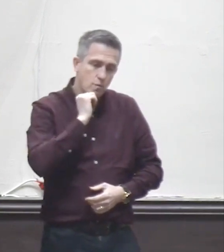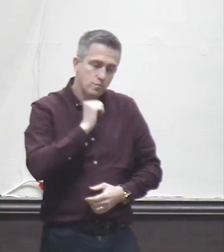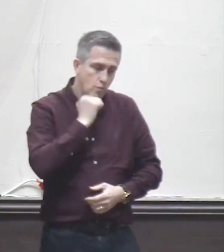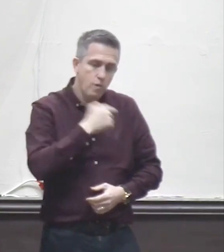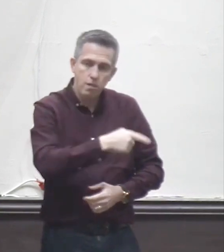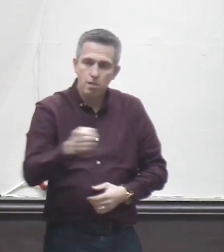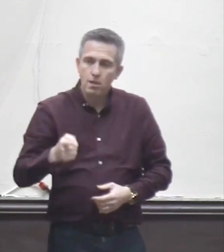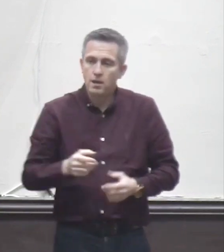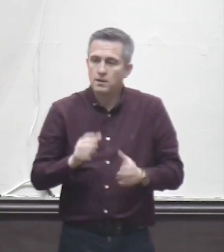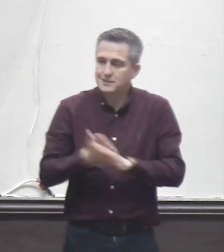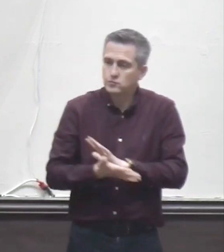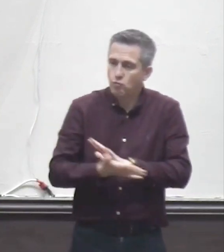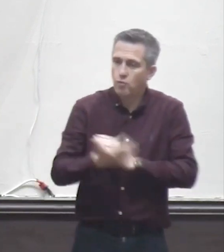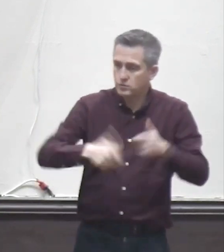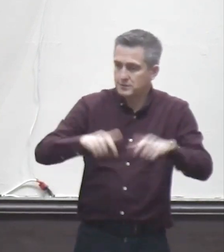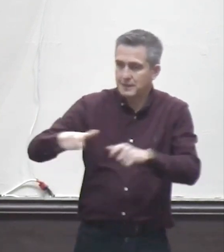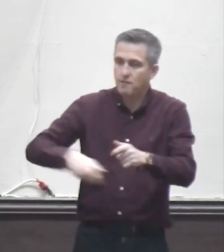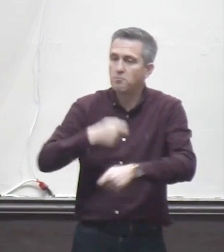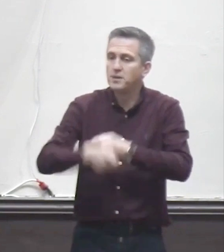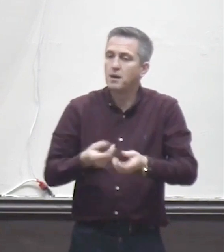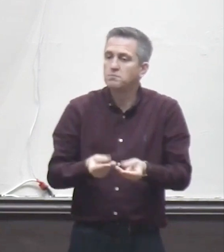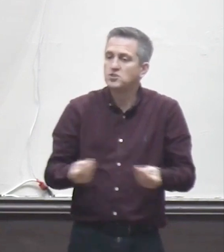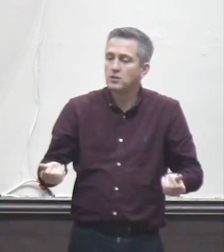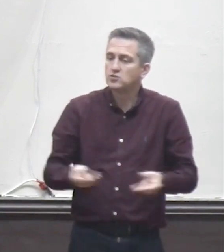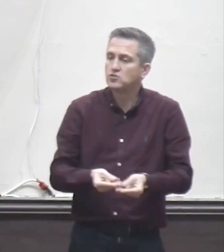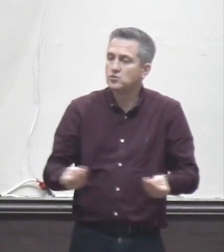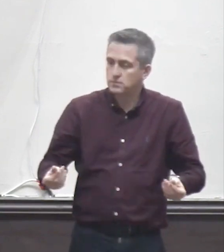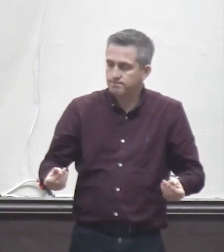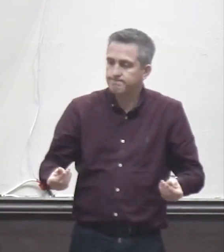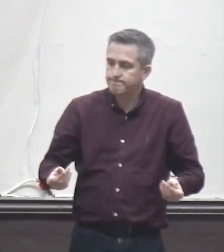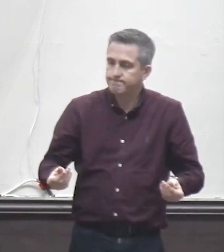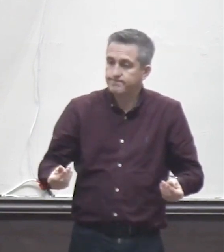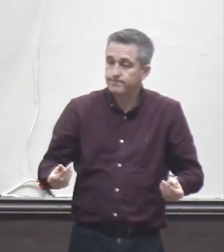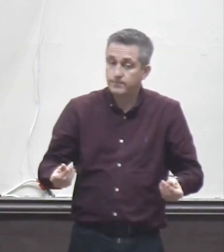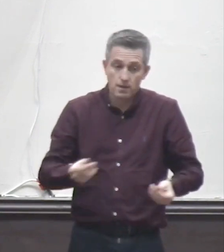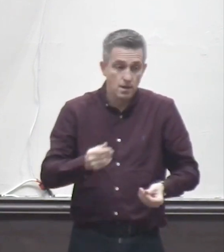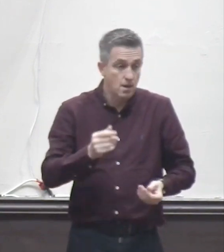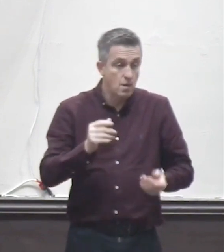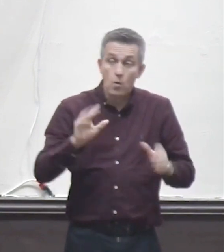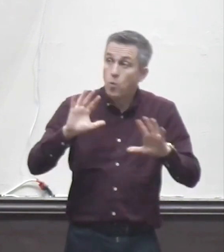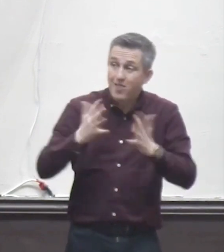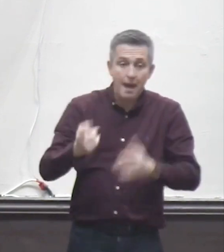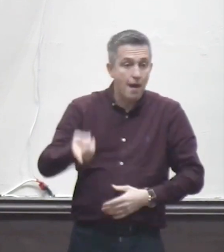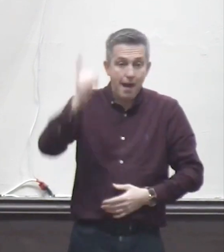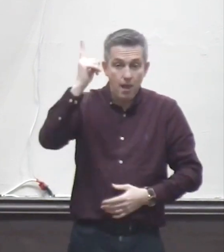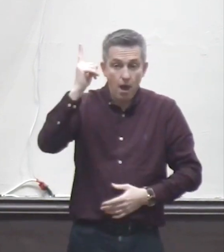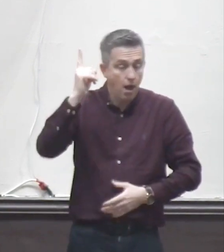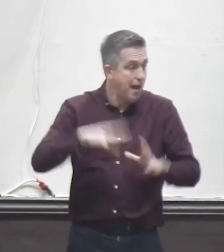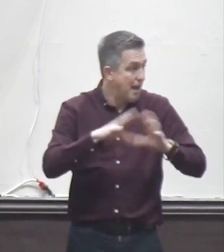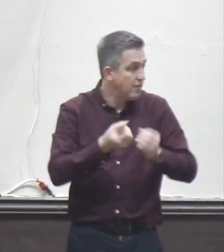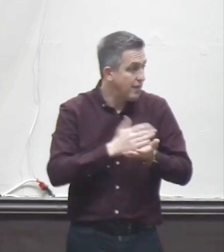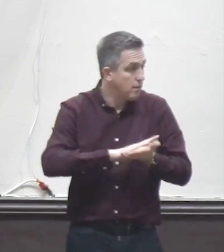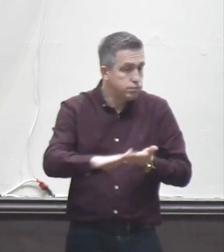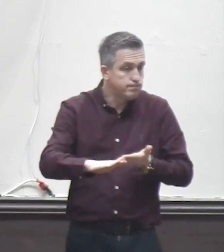did and cause it to become dust. Because with Allah there is no one. Allah Azza wa